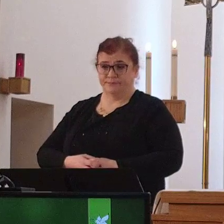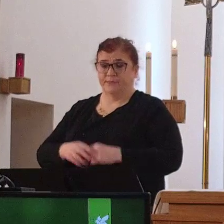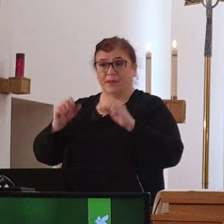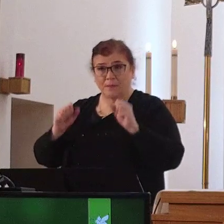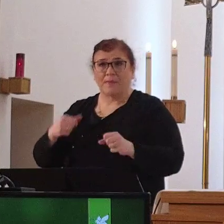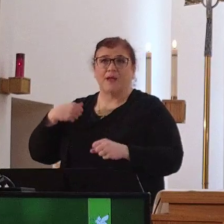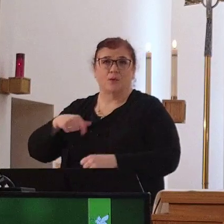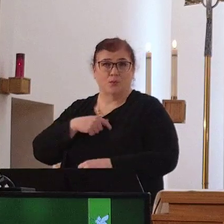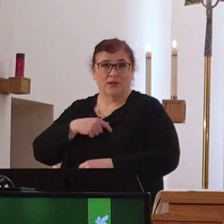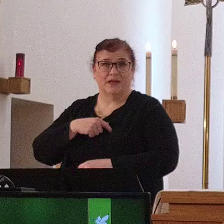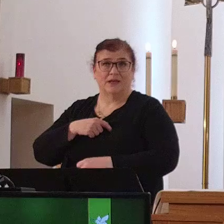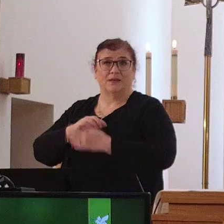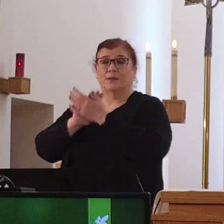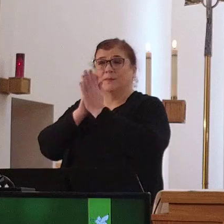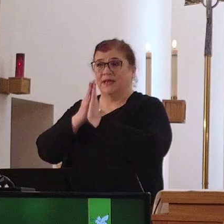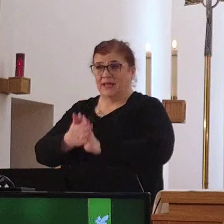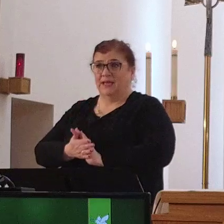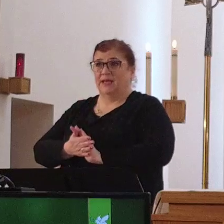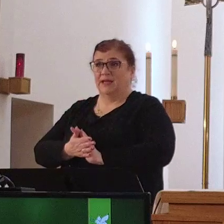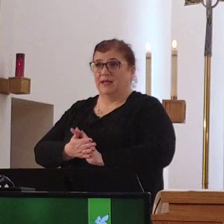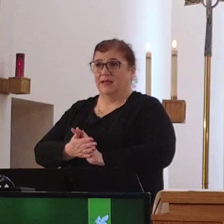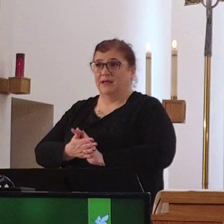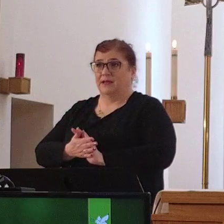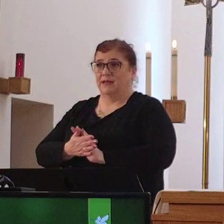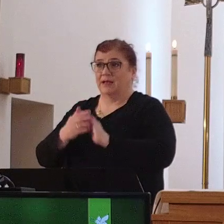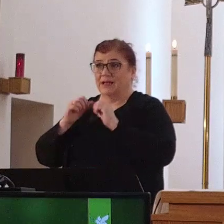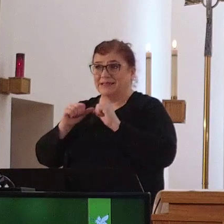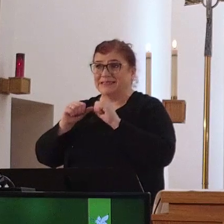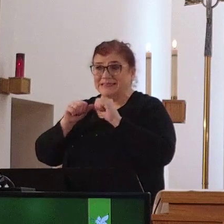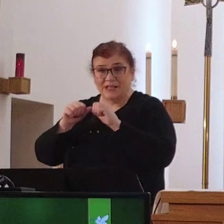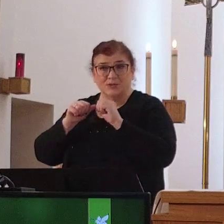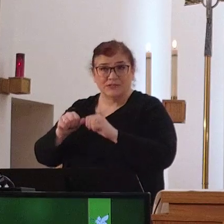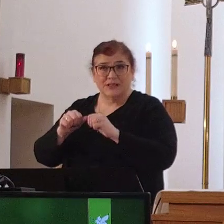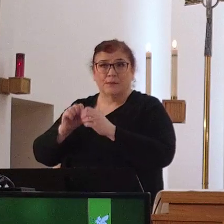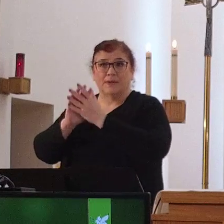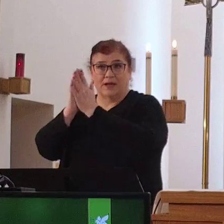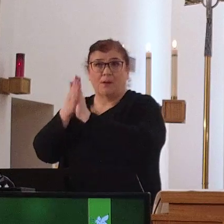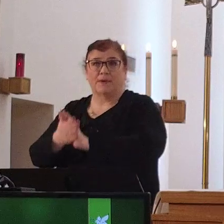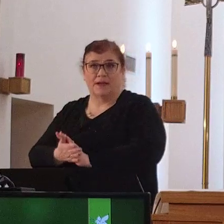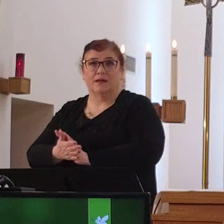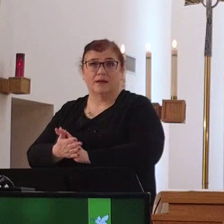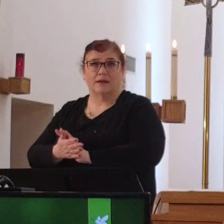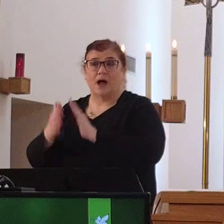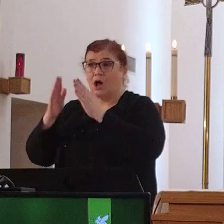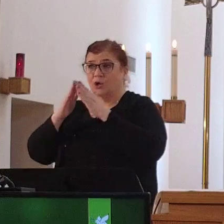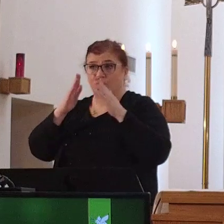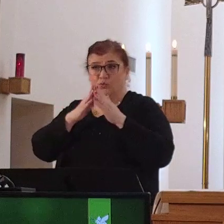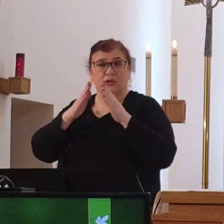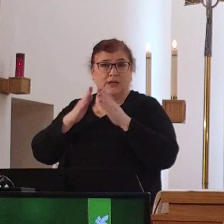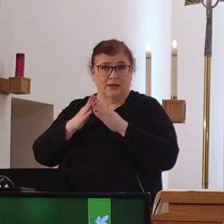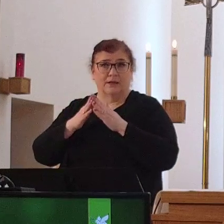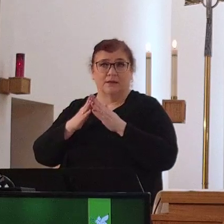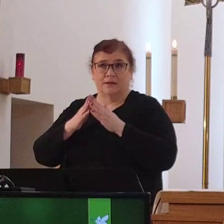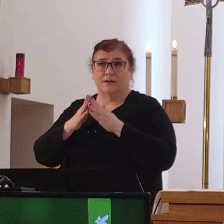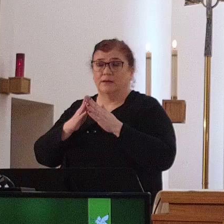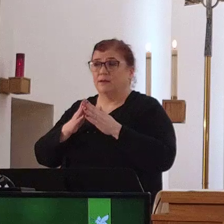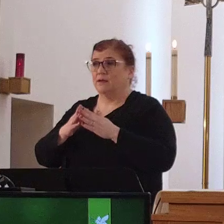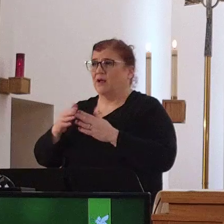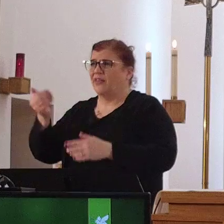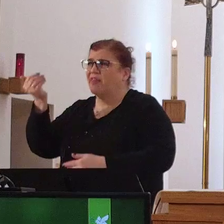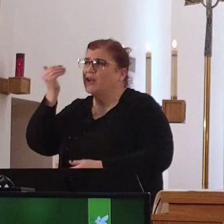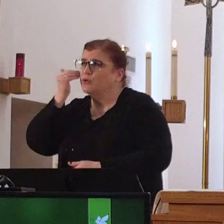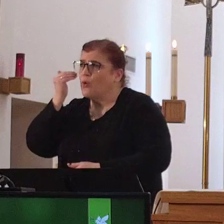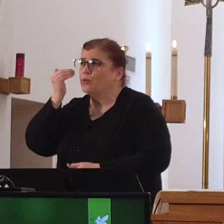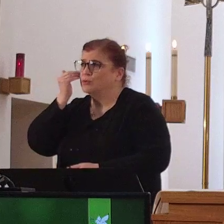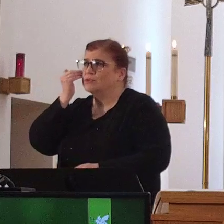May we be and be continuously becoming a community that